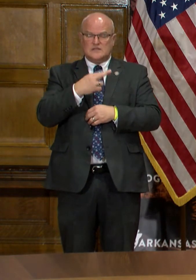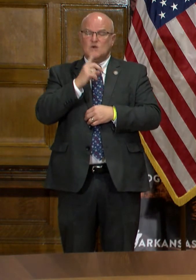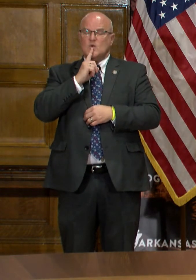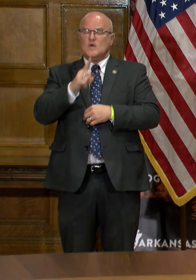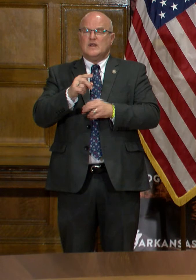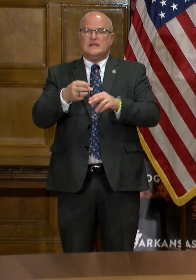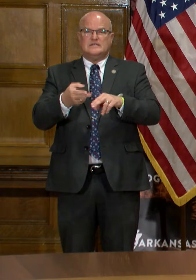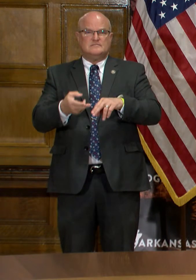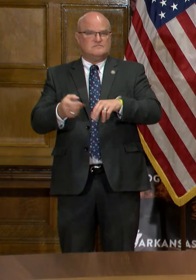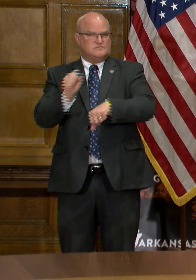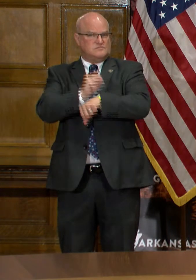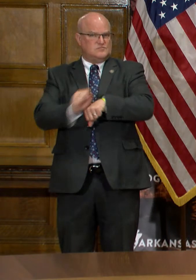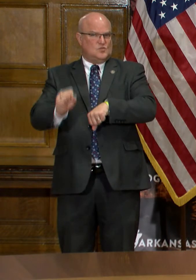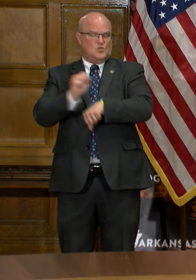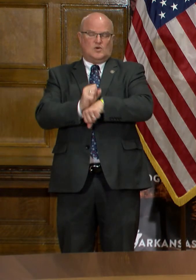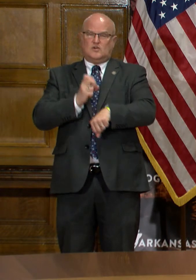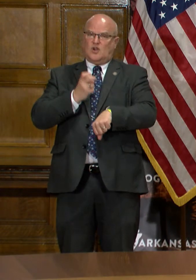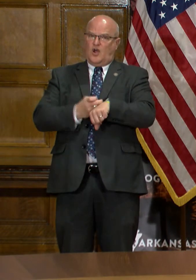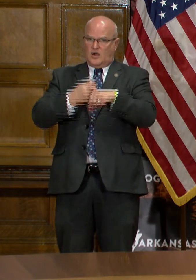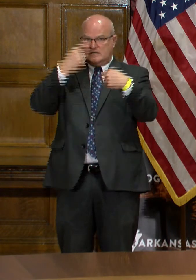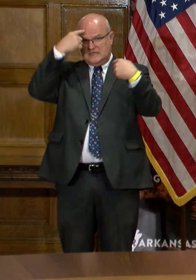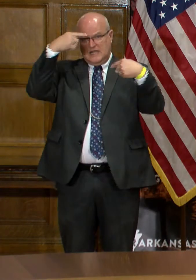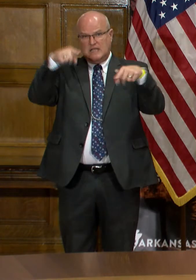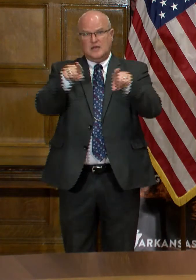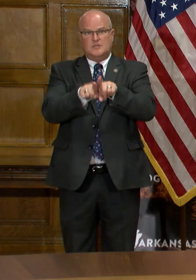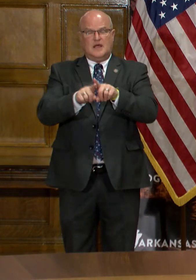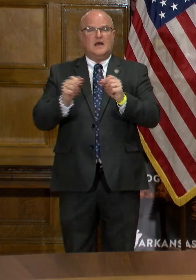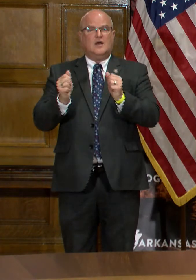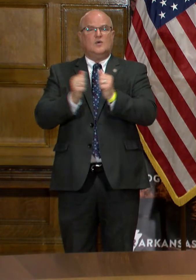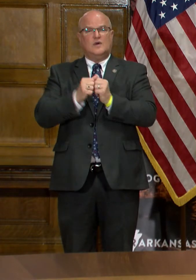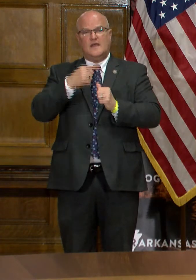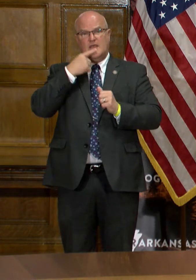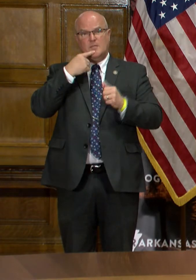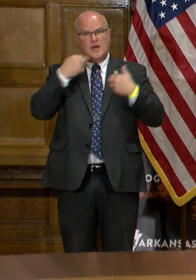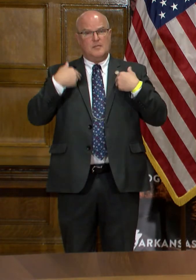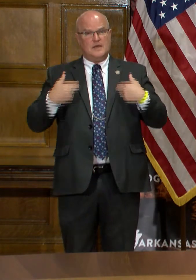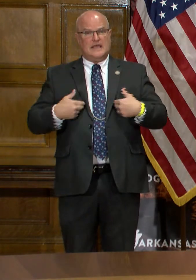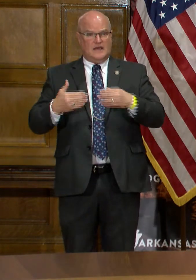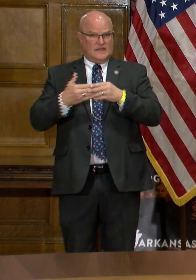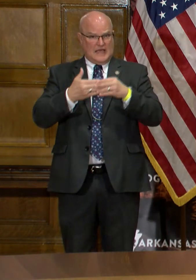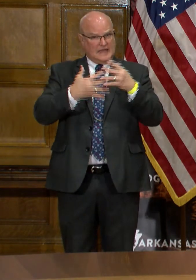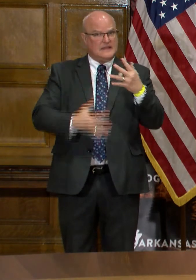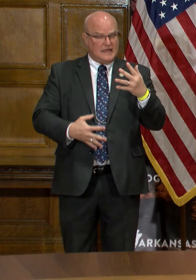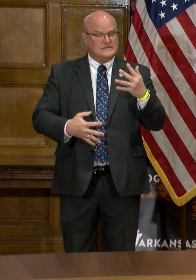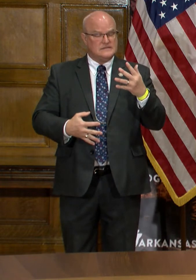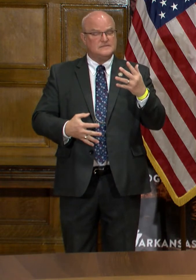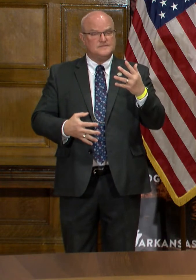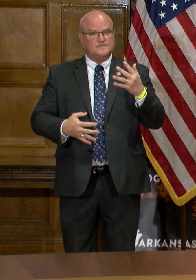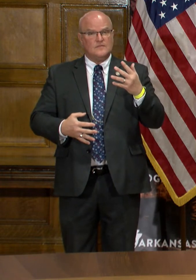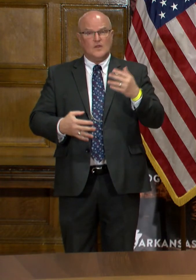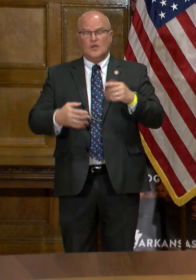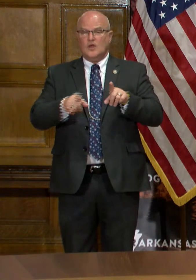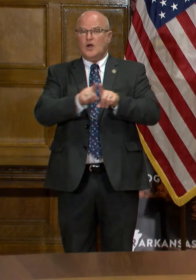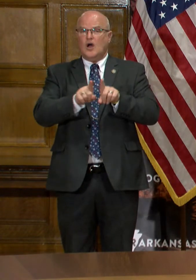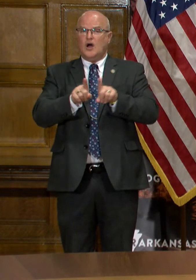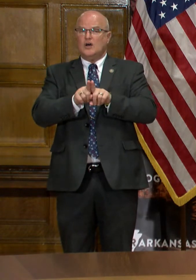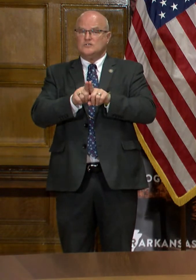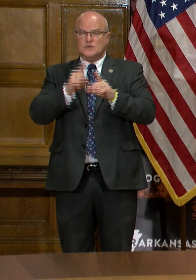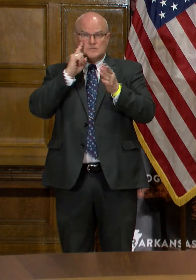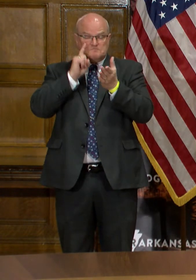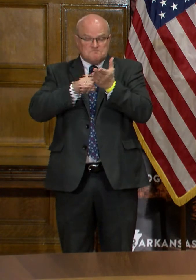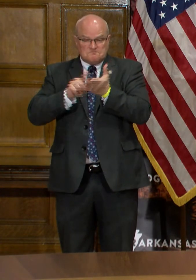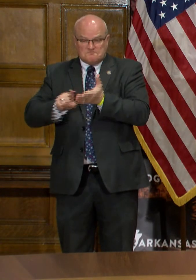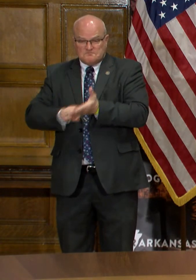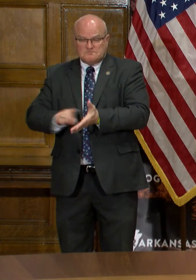the extra length to comply with our public health guidelines. We also inspect,